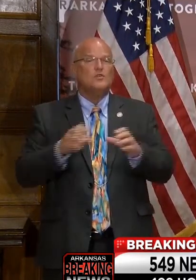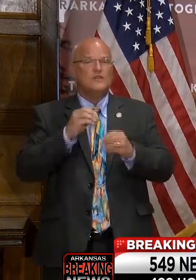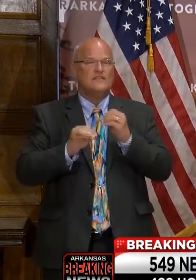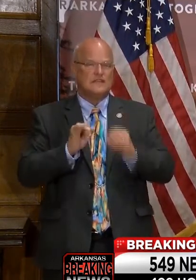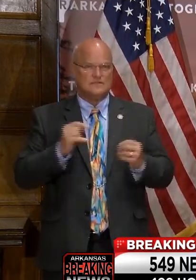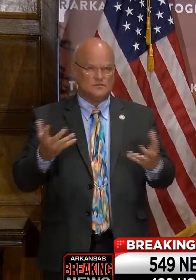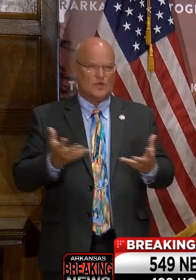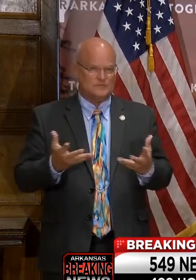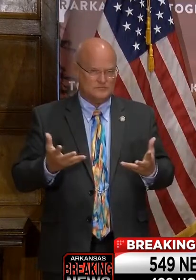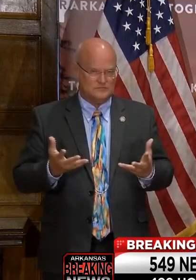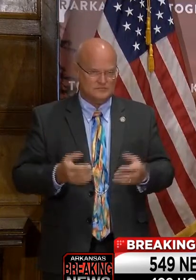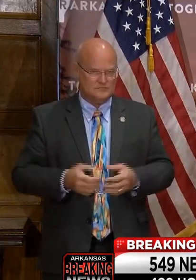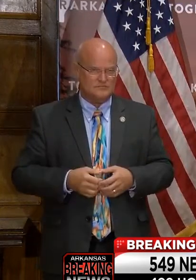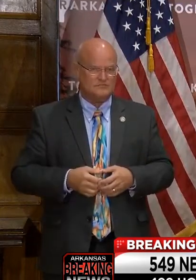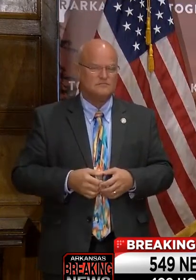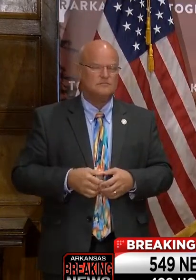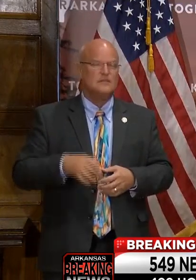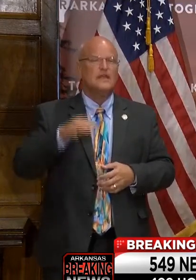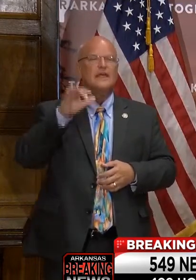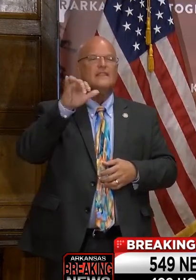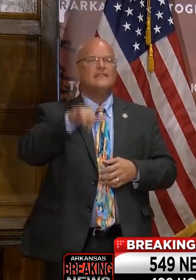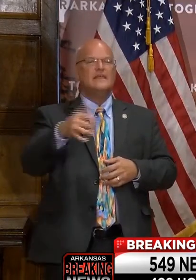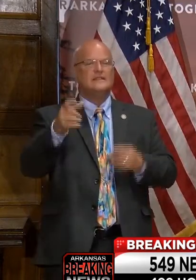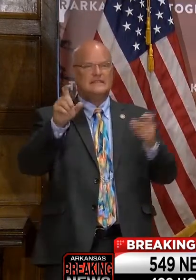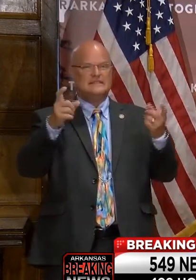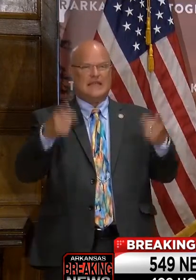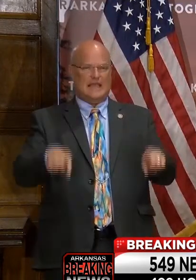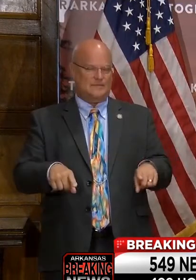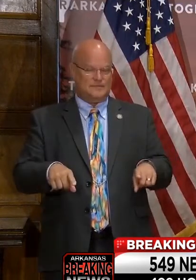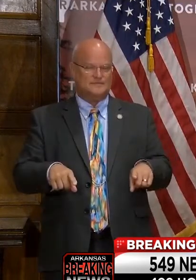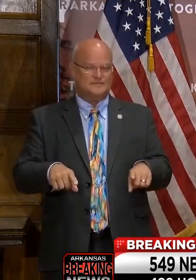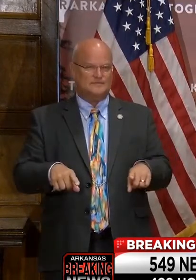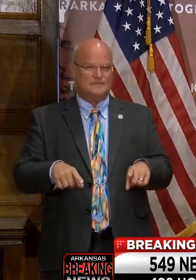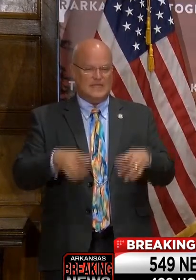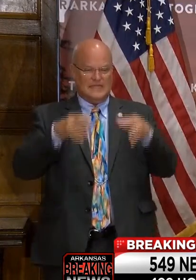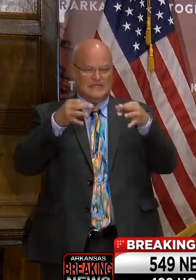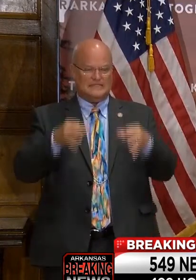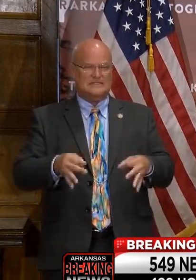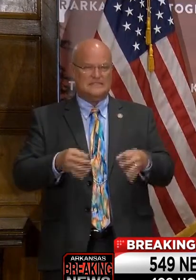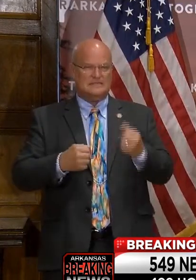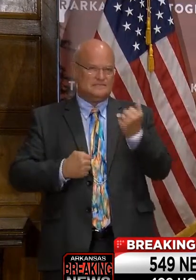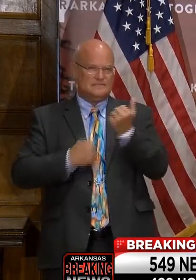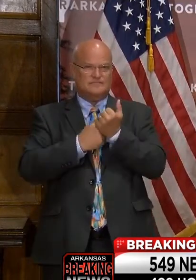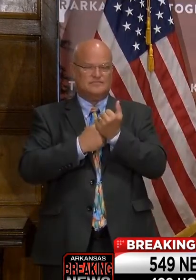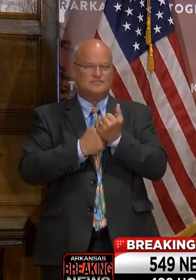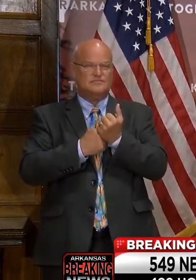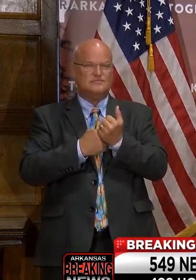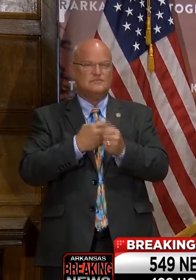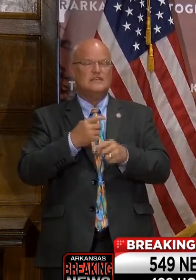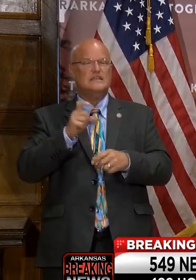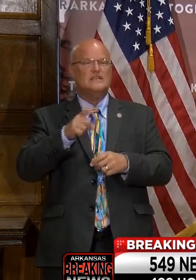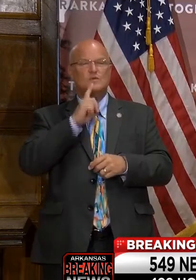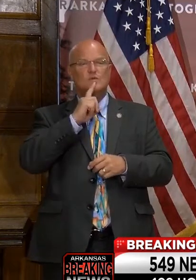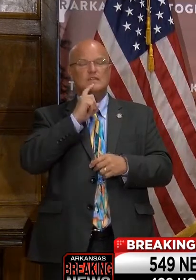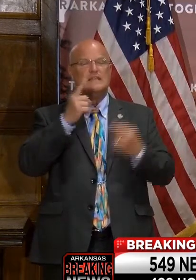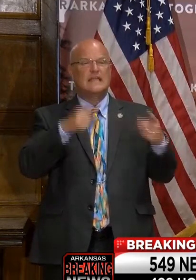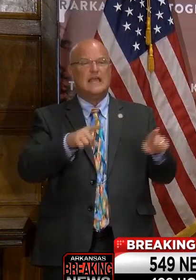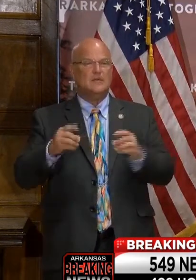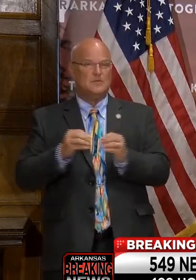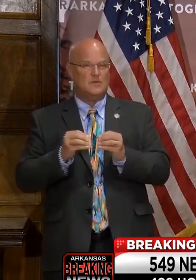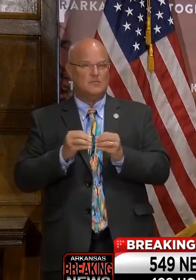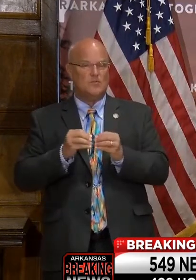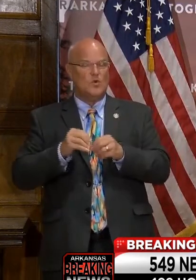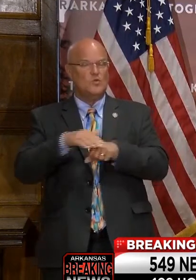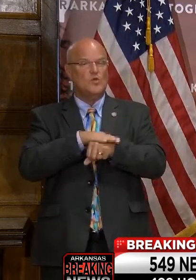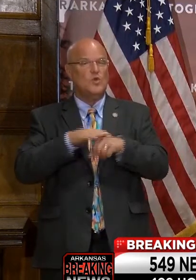fix it? That's what needs to happen. These decisions and the reinforcement of these precautions really need to happen more